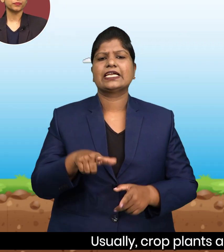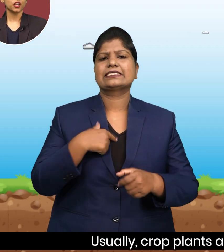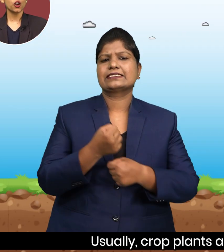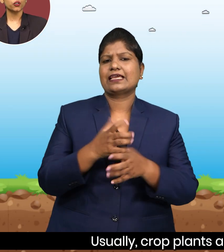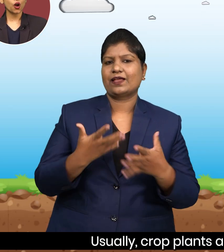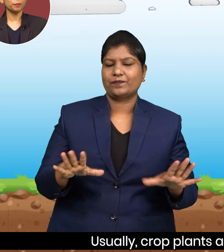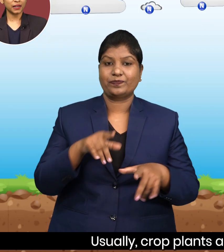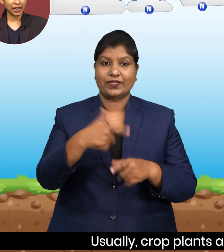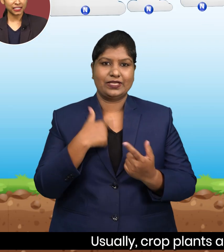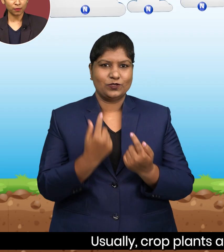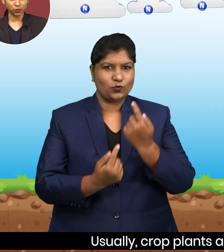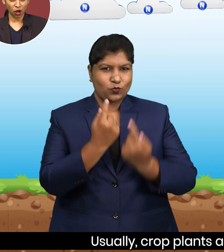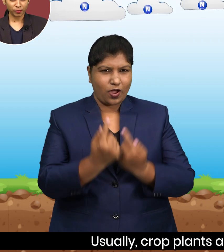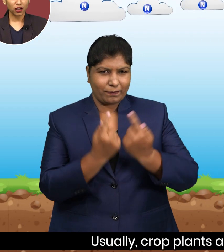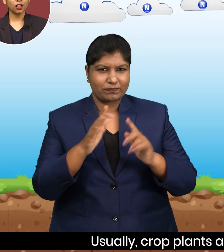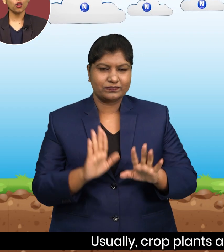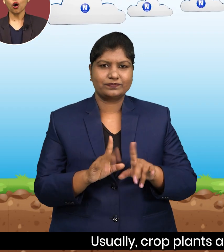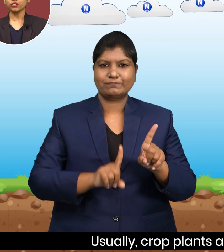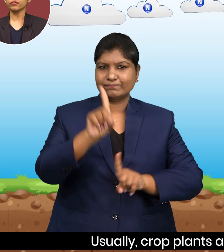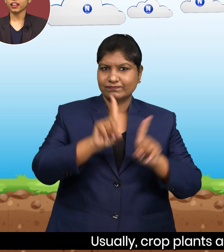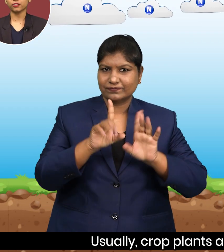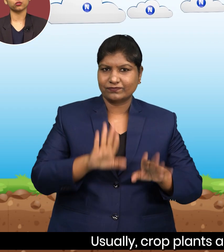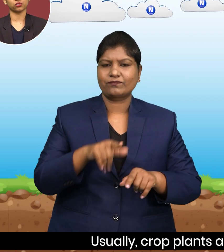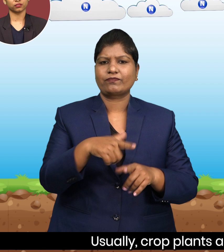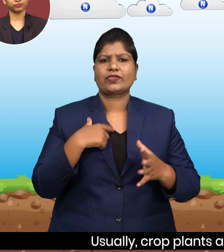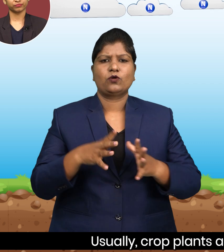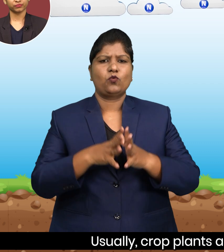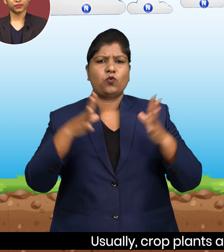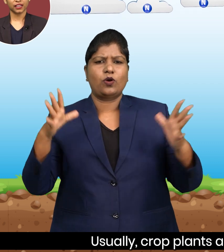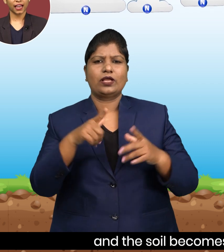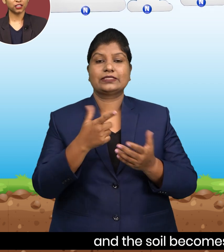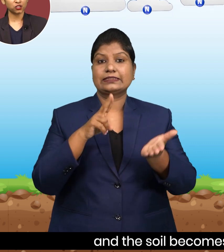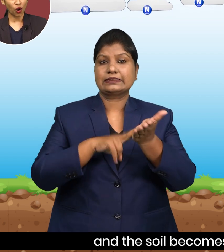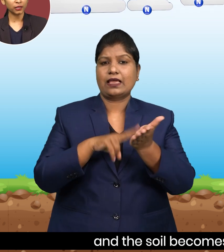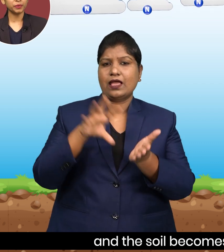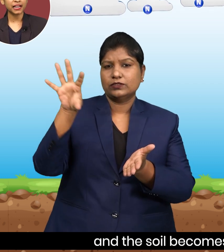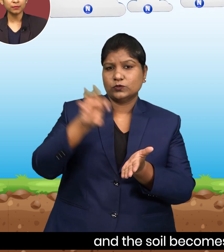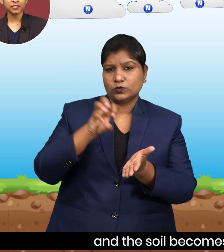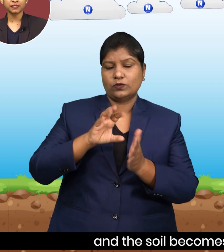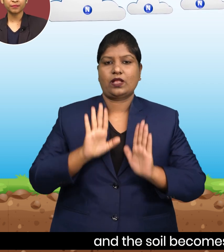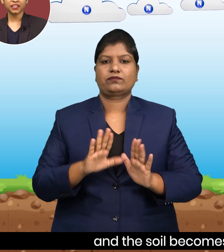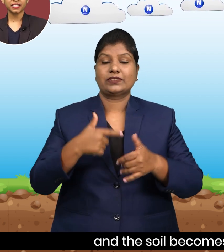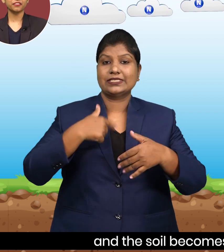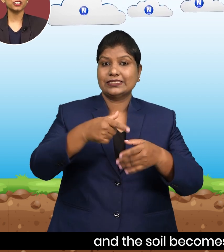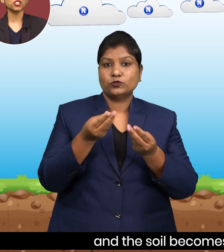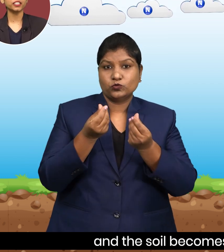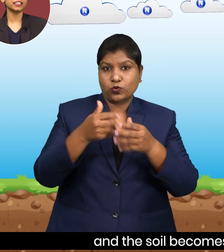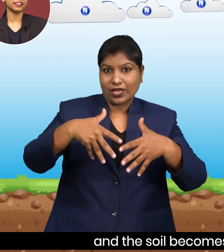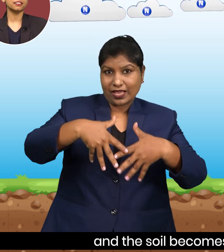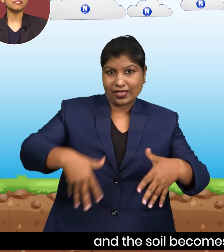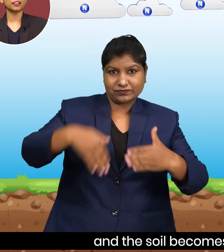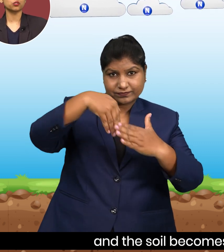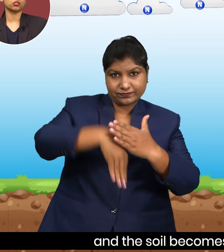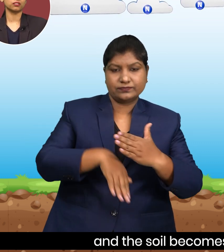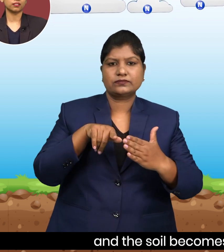Usually, crop plants absorb a lot of nitrogen and the soil becomes deficient